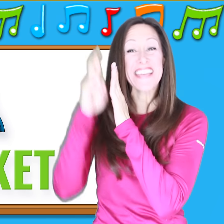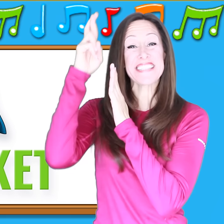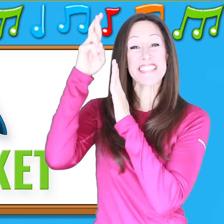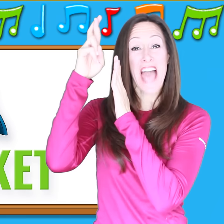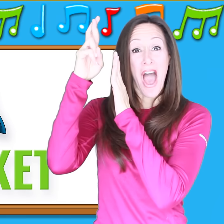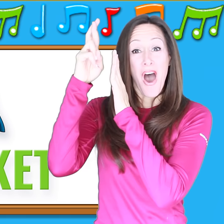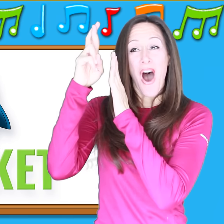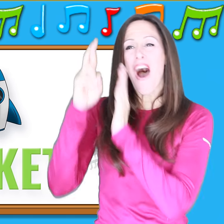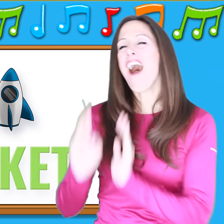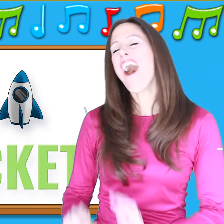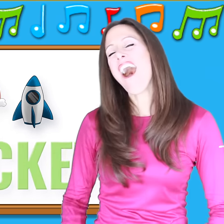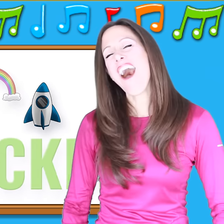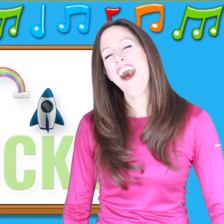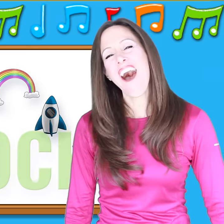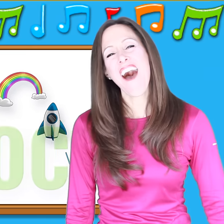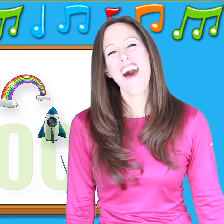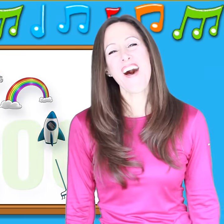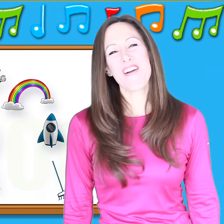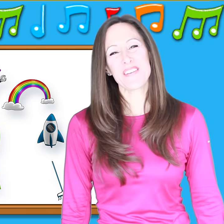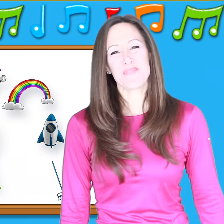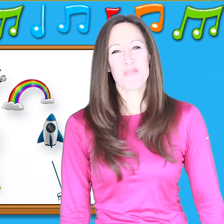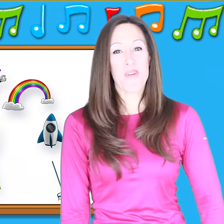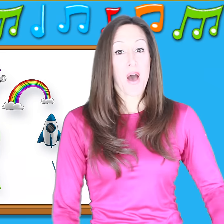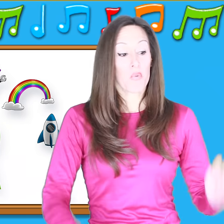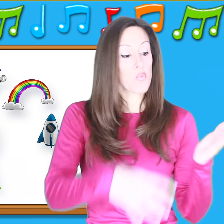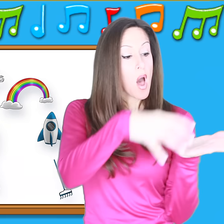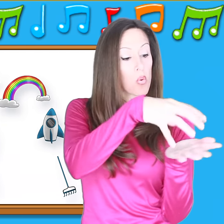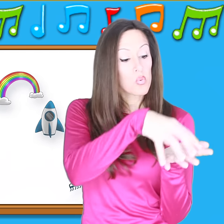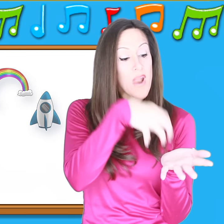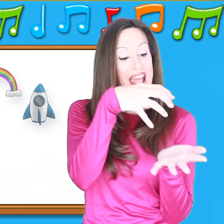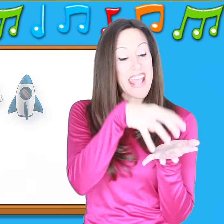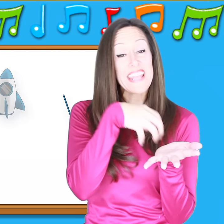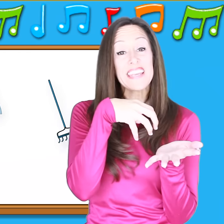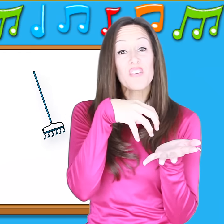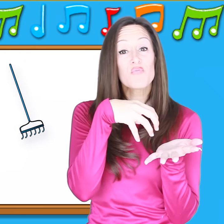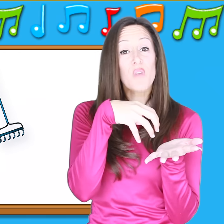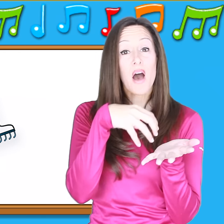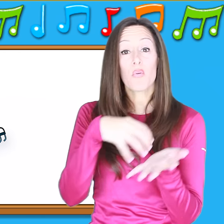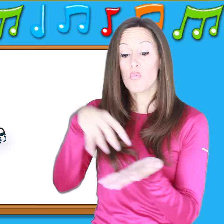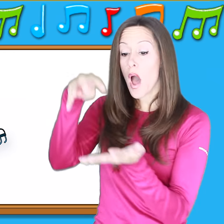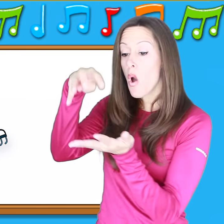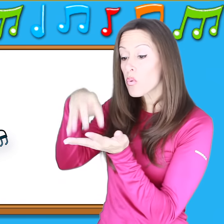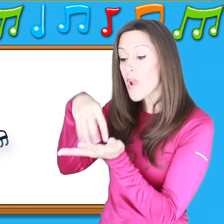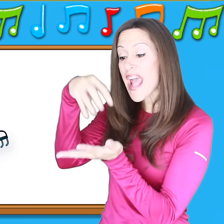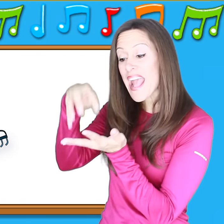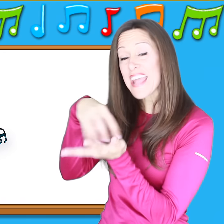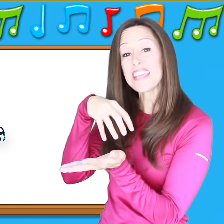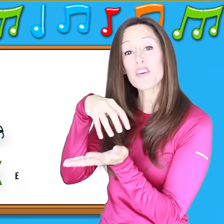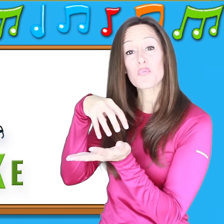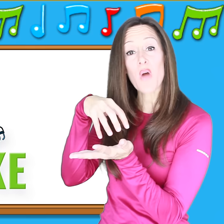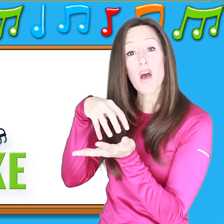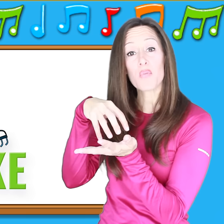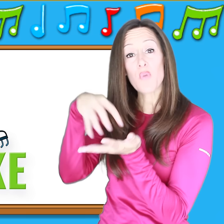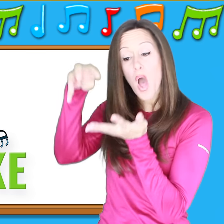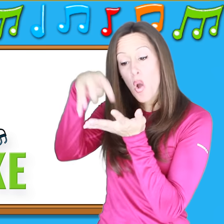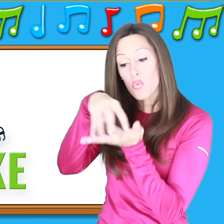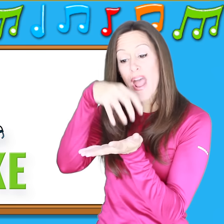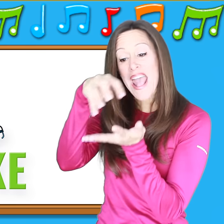rocket. R is for rake, rake,